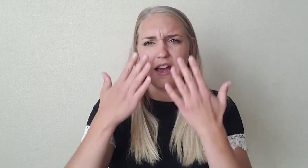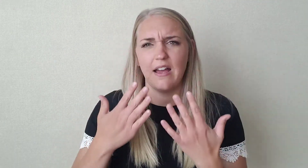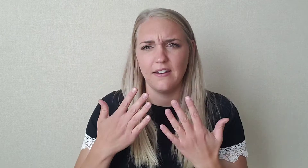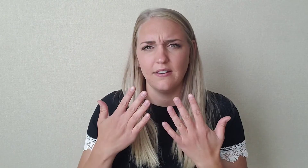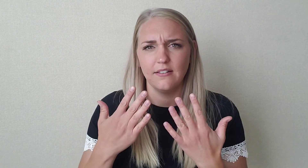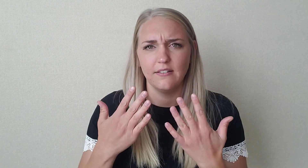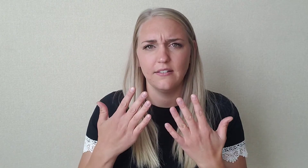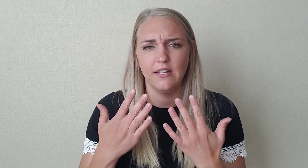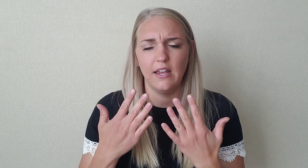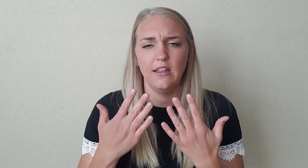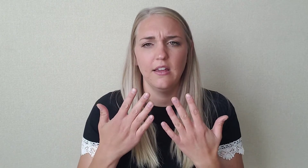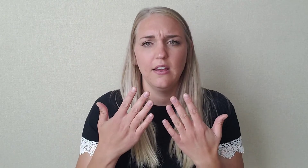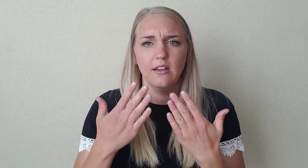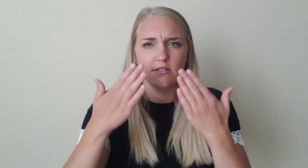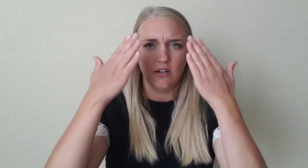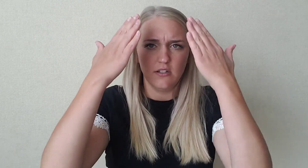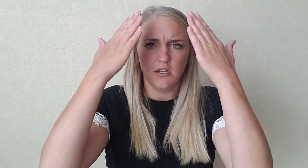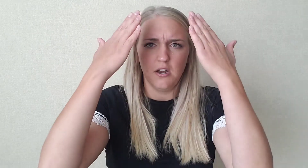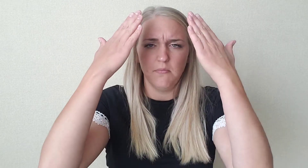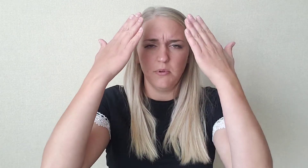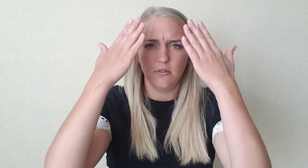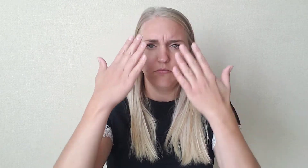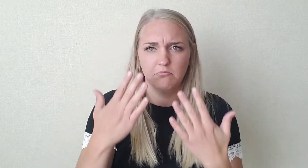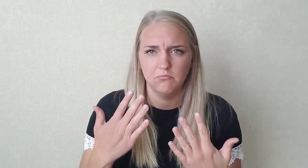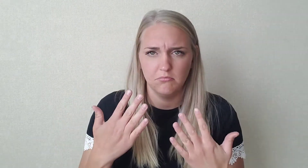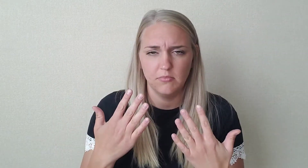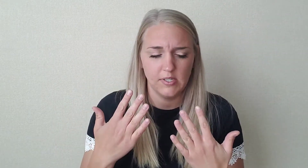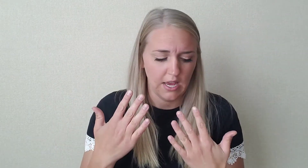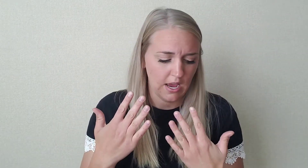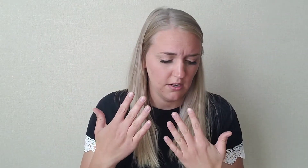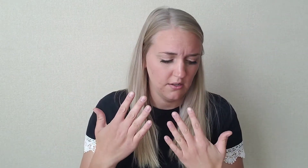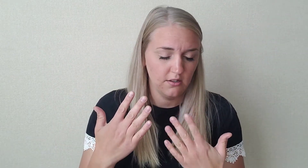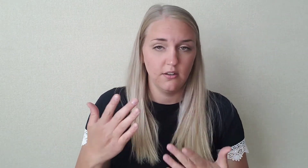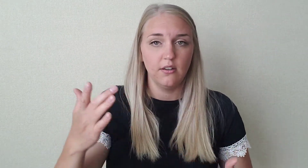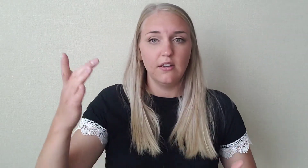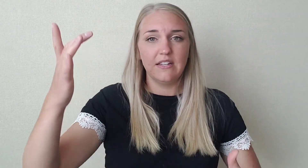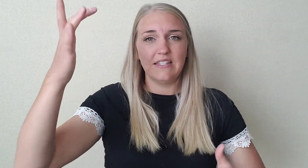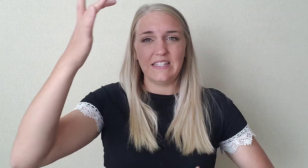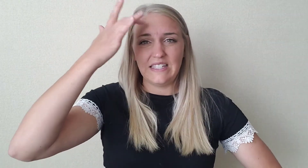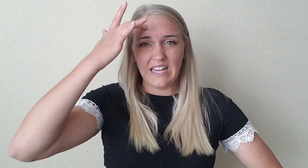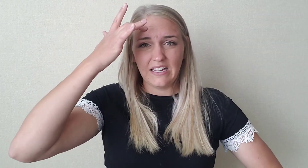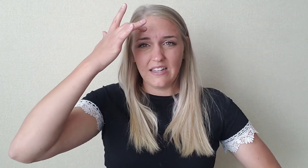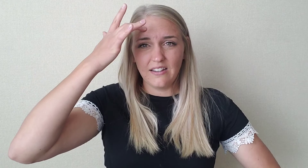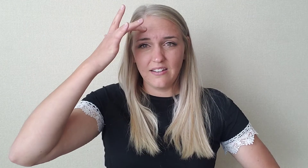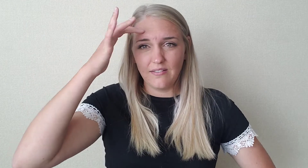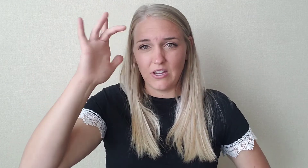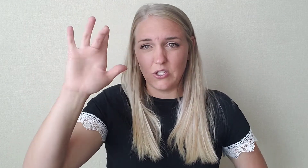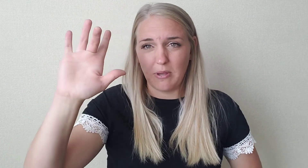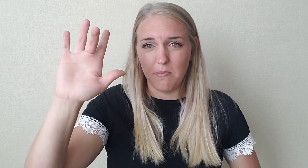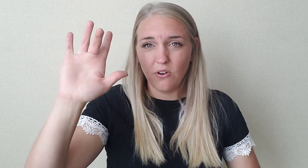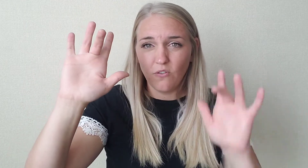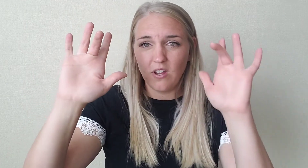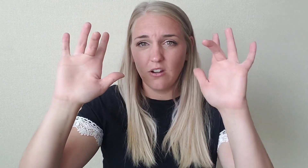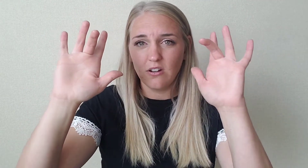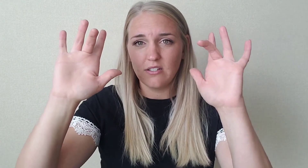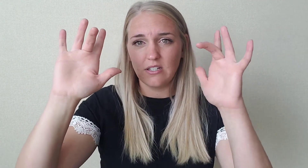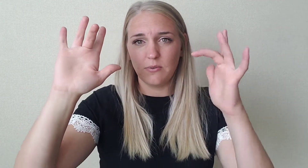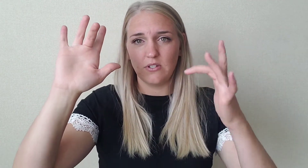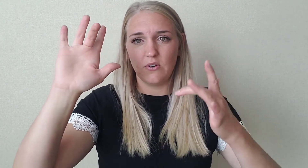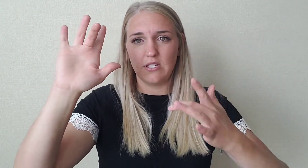Sad, okay? Start at the top, sad. Sick, I use my middle fingers. This one's going to